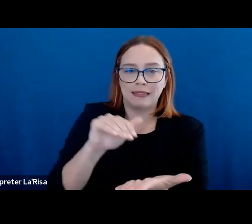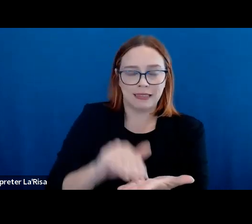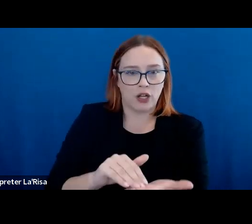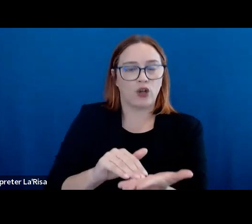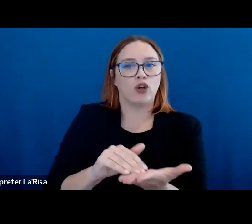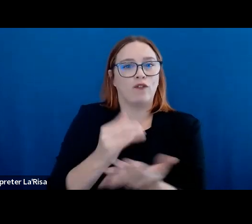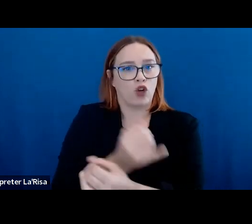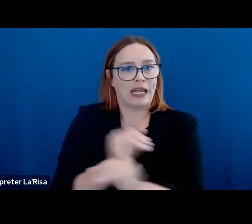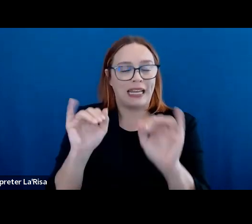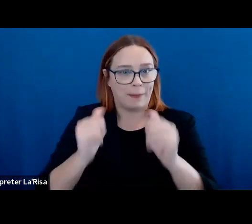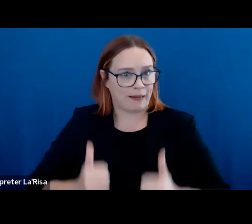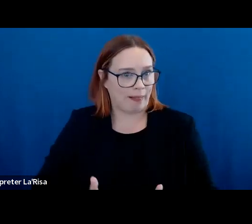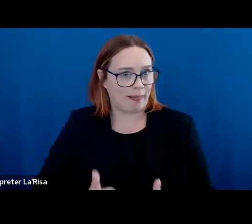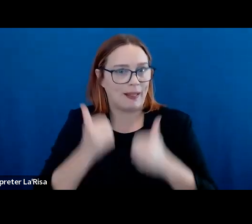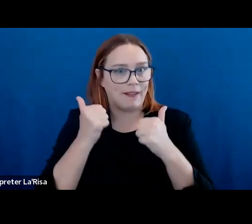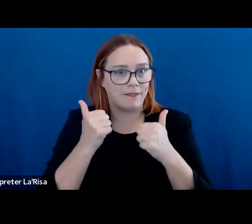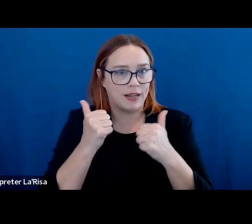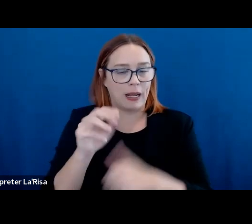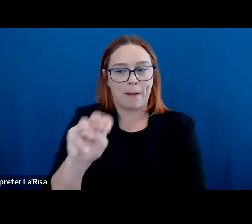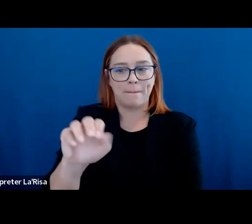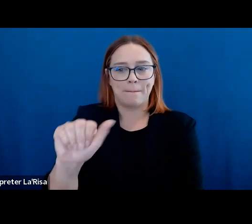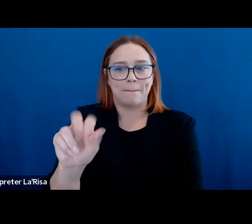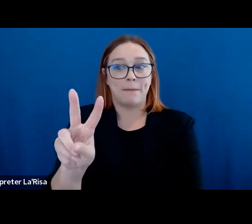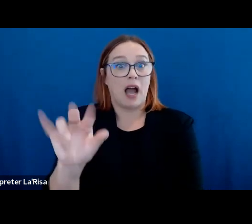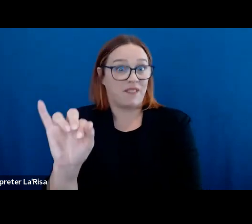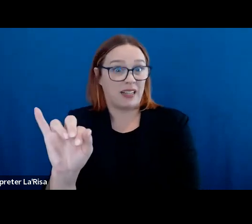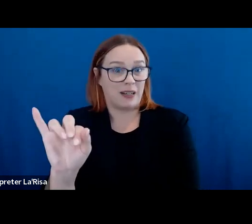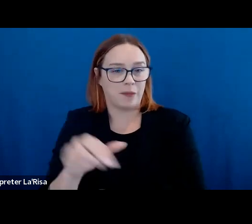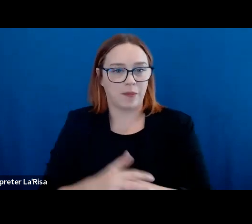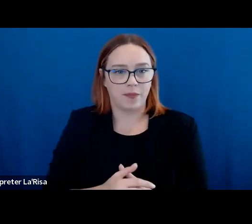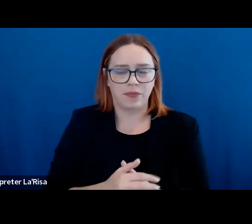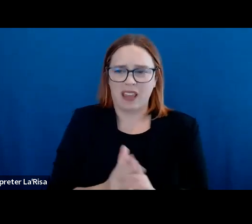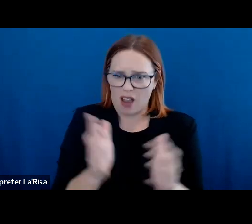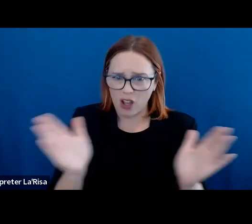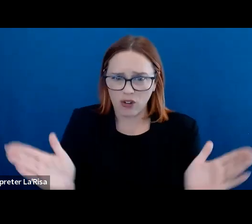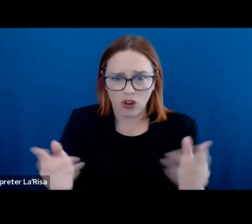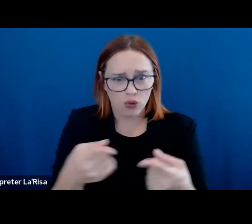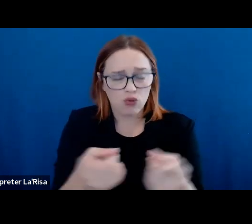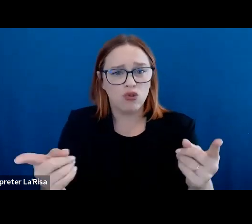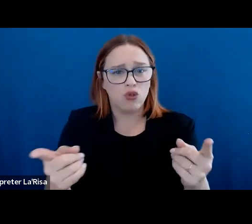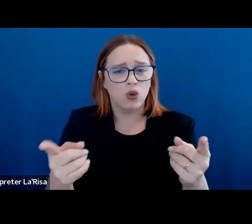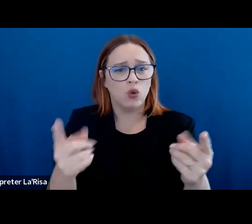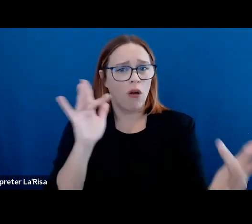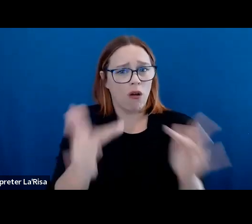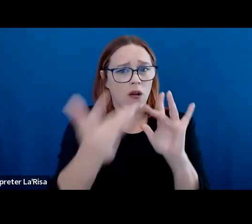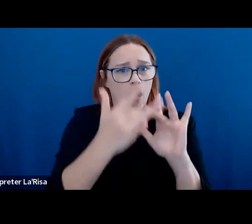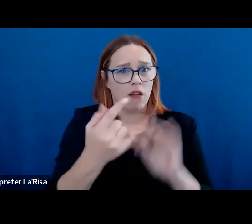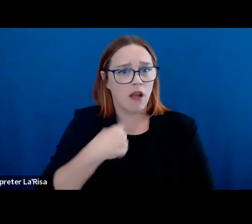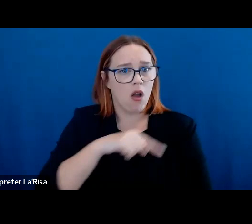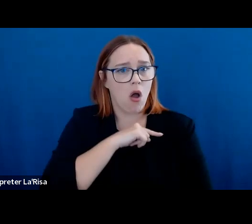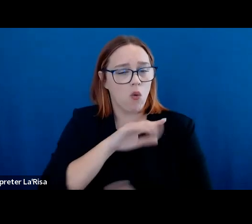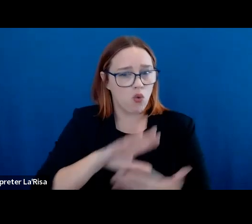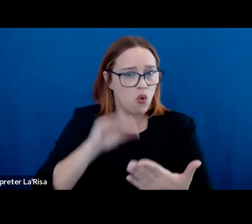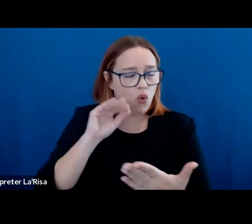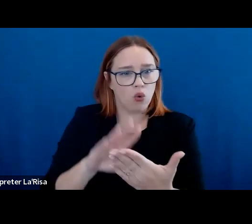I could go on, and I encourage you all to contact us to join more if you're interested on emergency talk with the